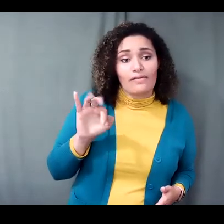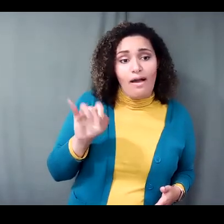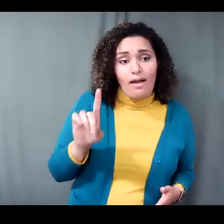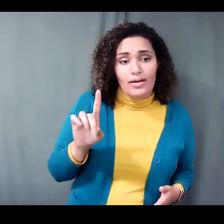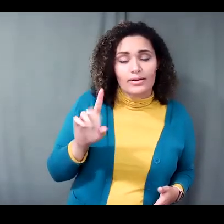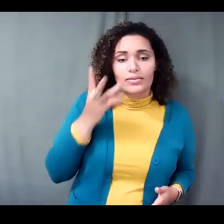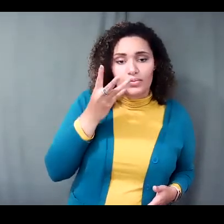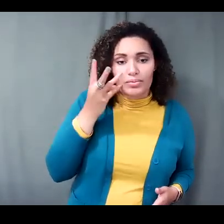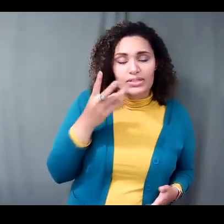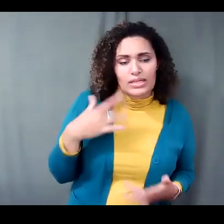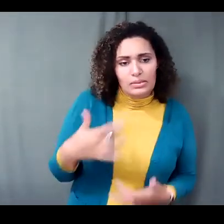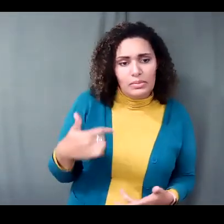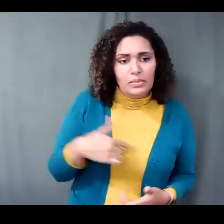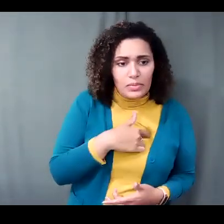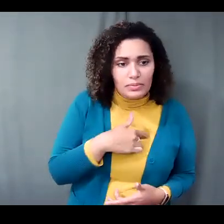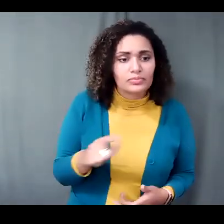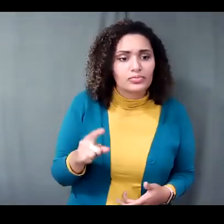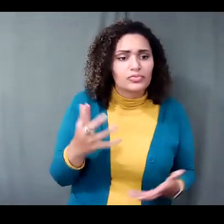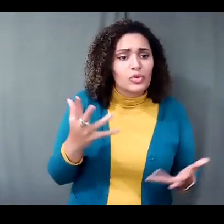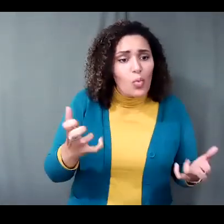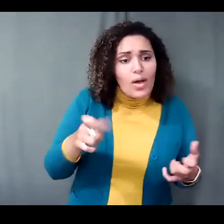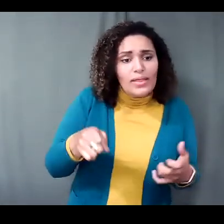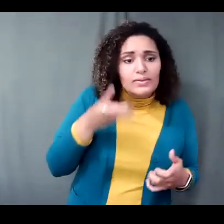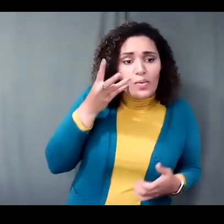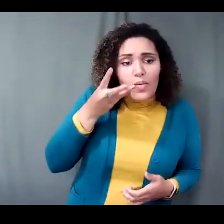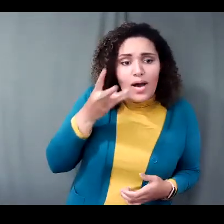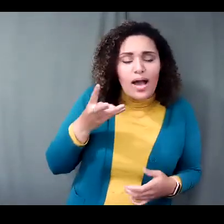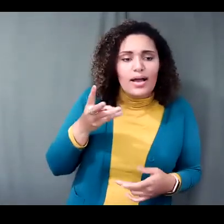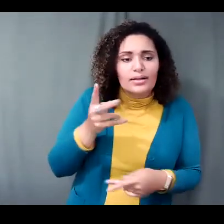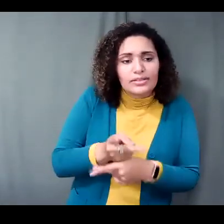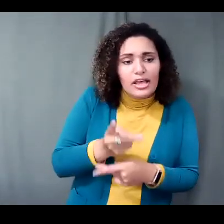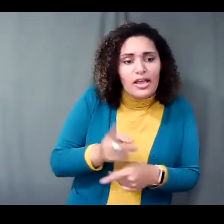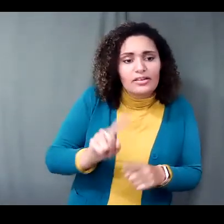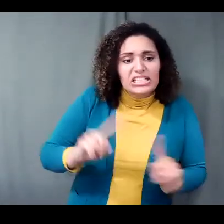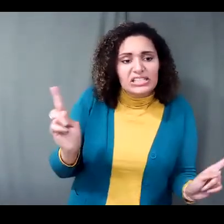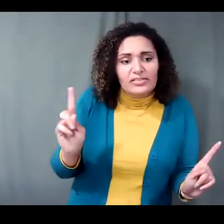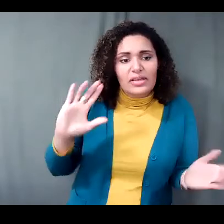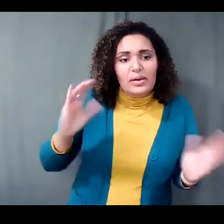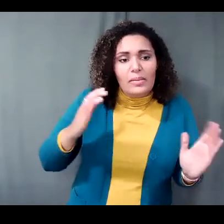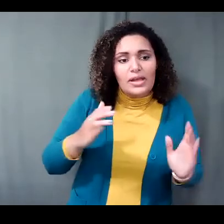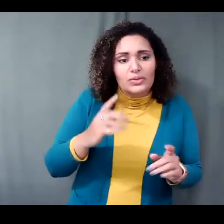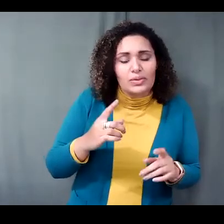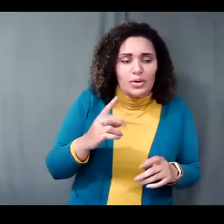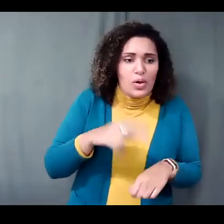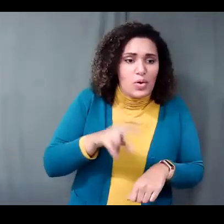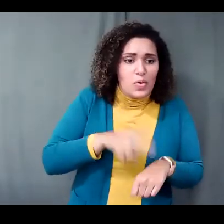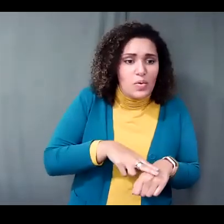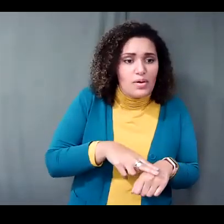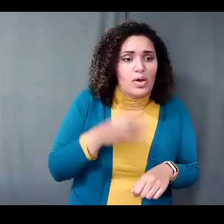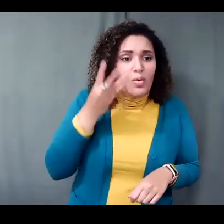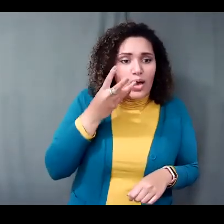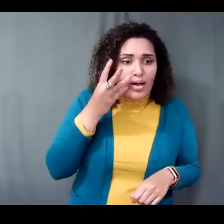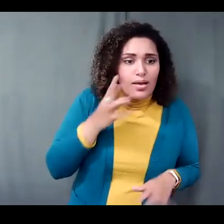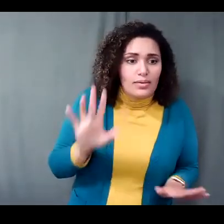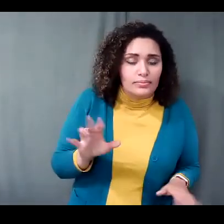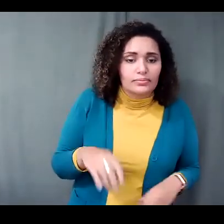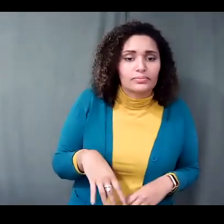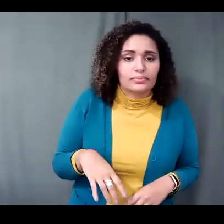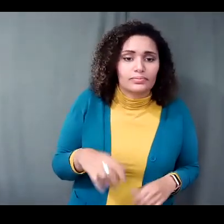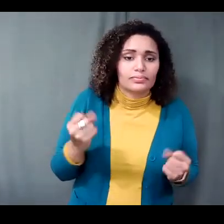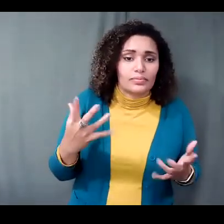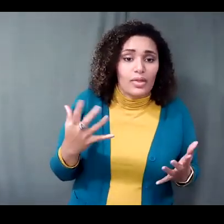this wine to be treated kind of very differently than you would treat a regular wine. So much of what we